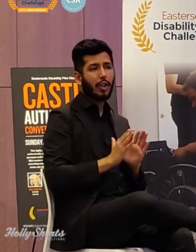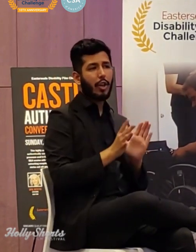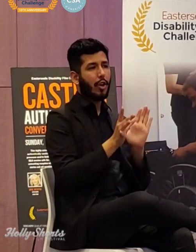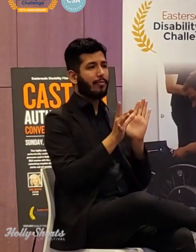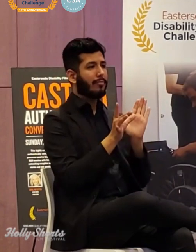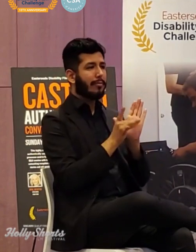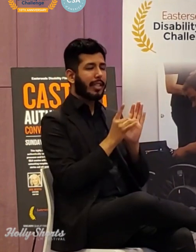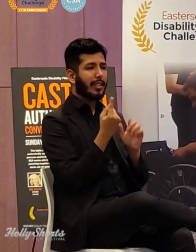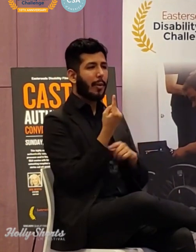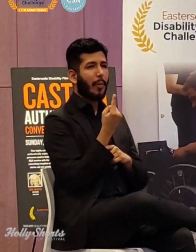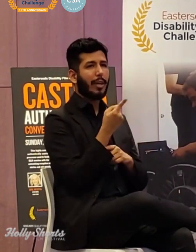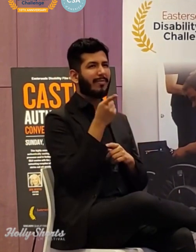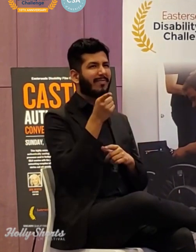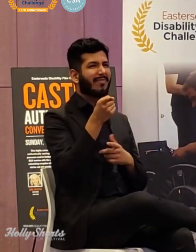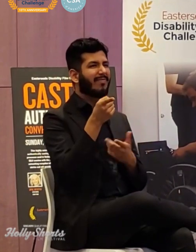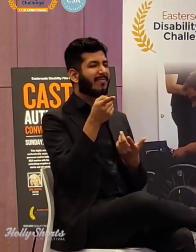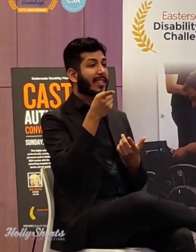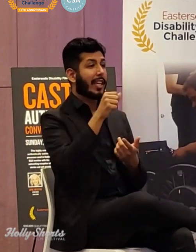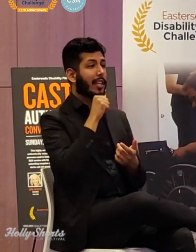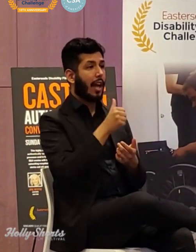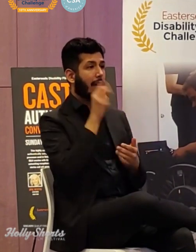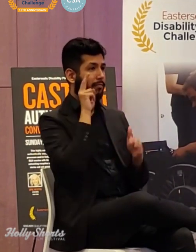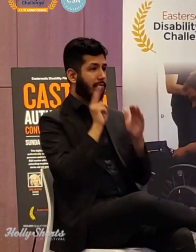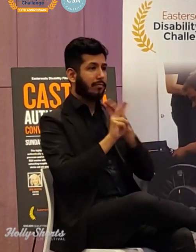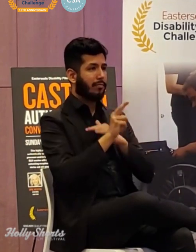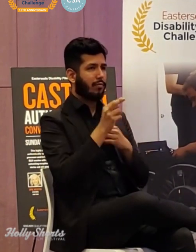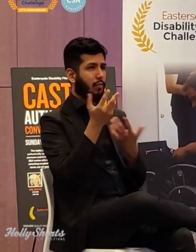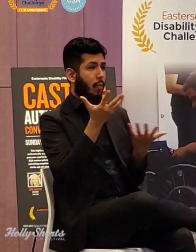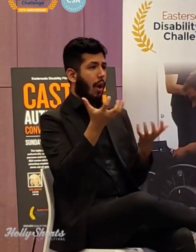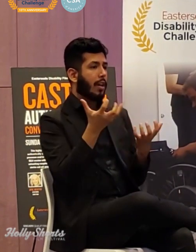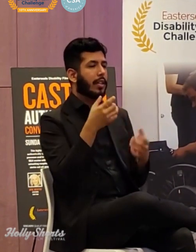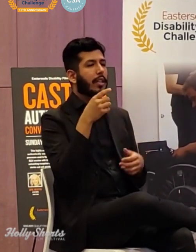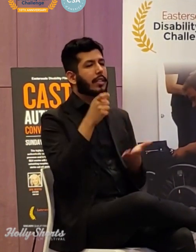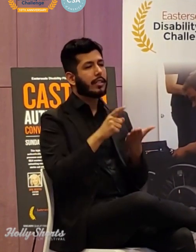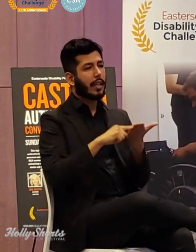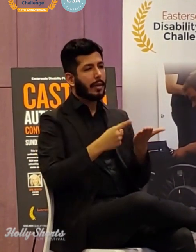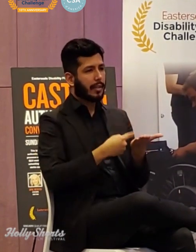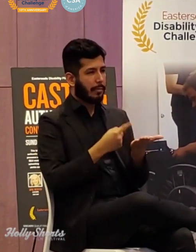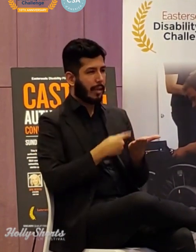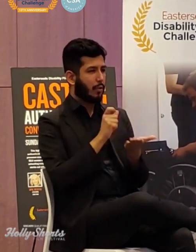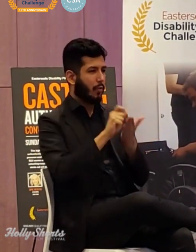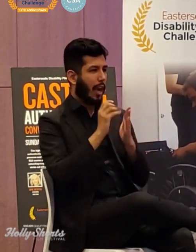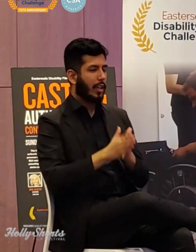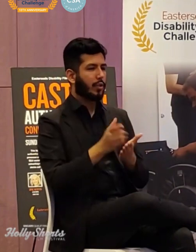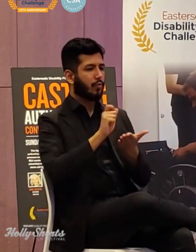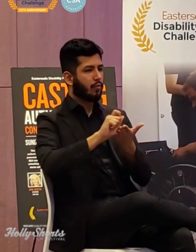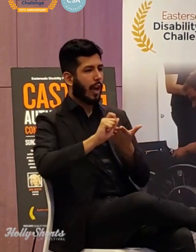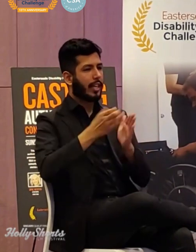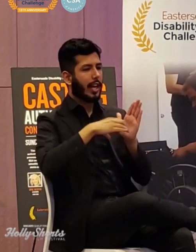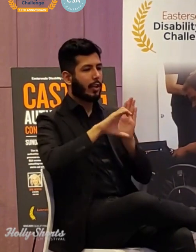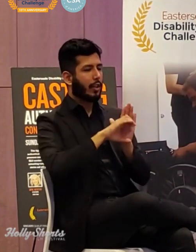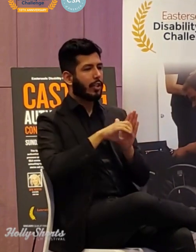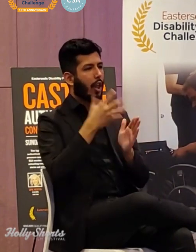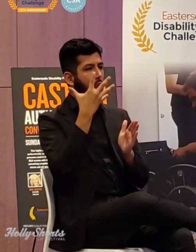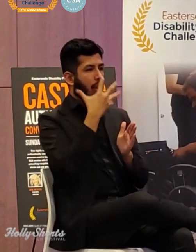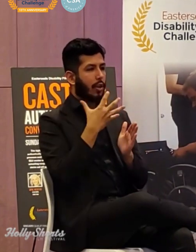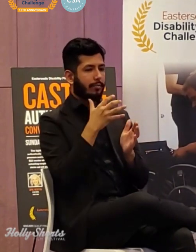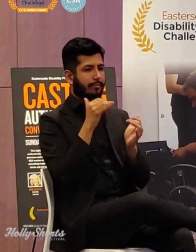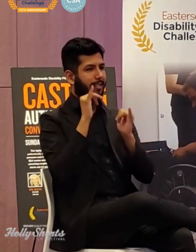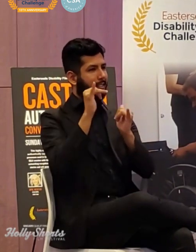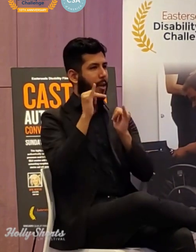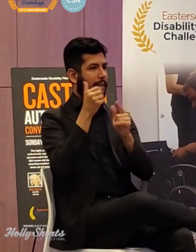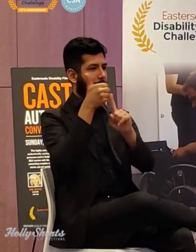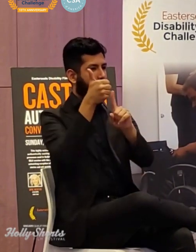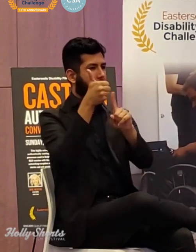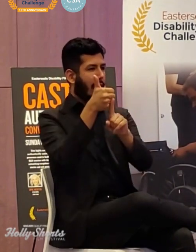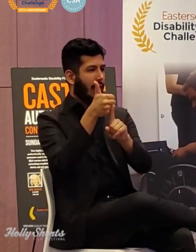sometimes writers write things in a way that represents all the things that have come before, and they sometimes like to write characters that look very much like themselves and the people